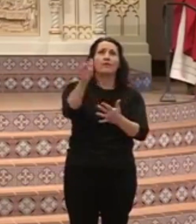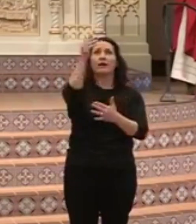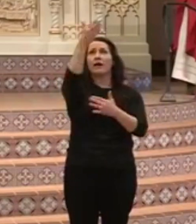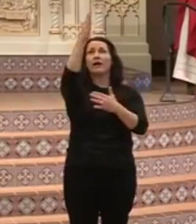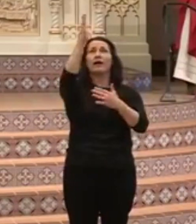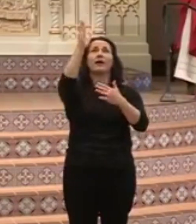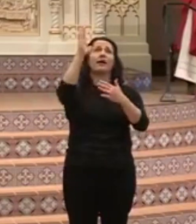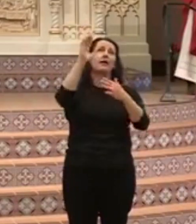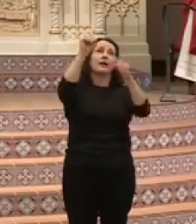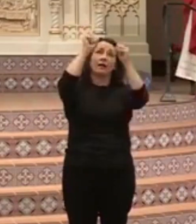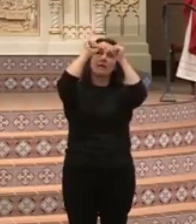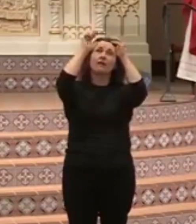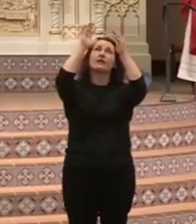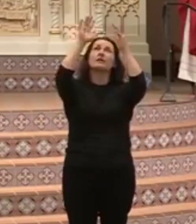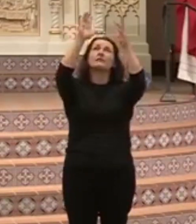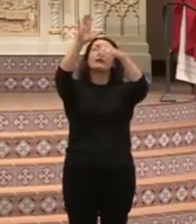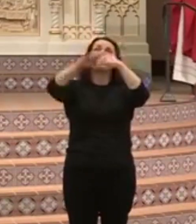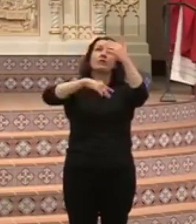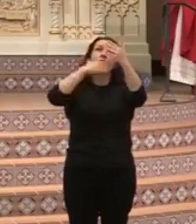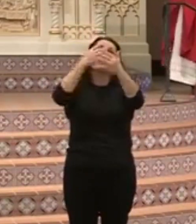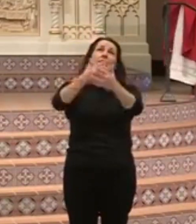Father Almighty.